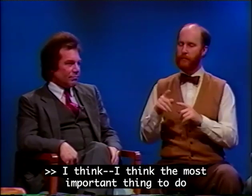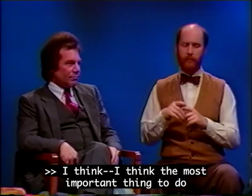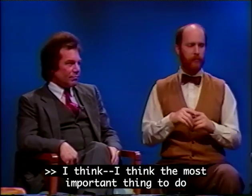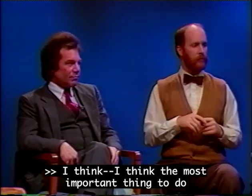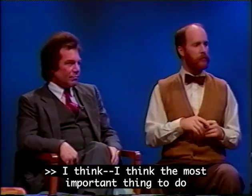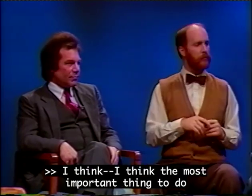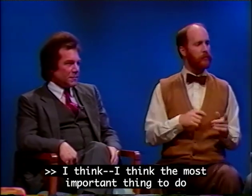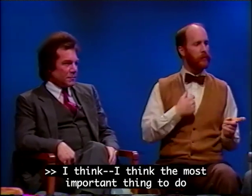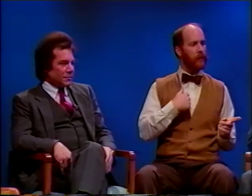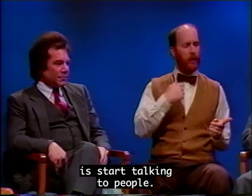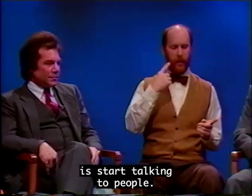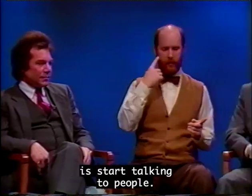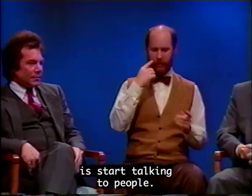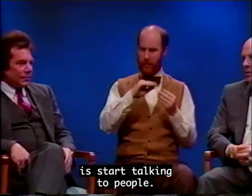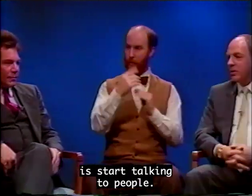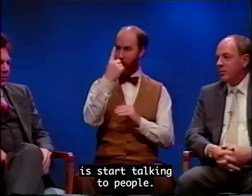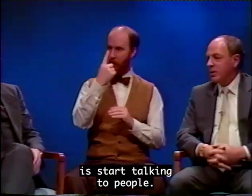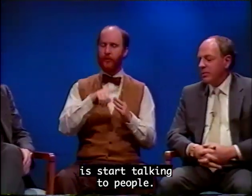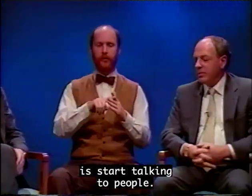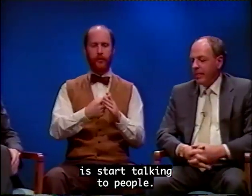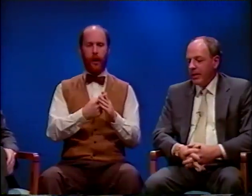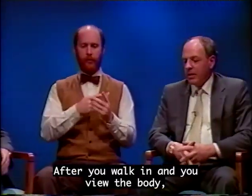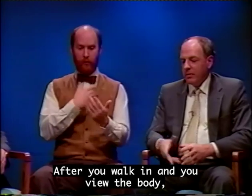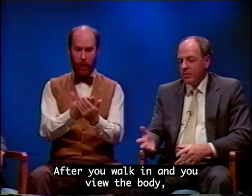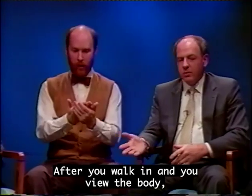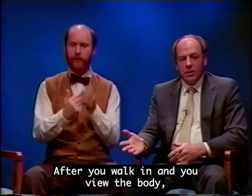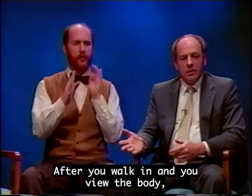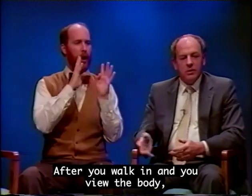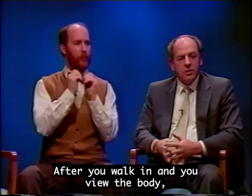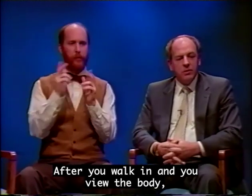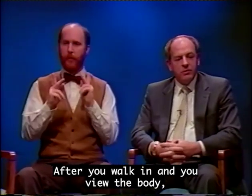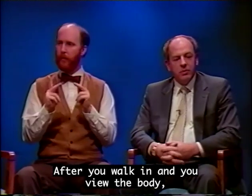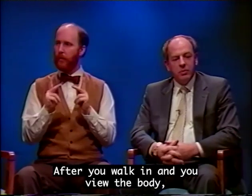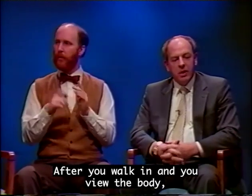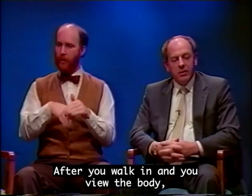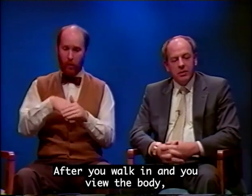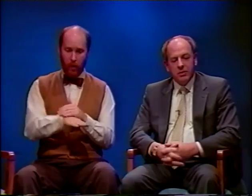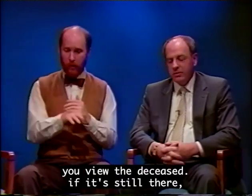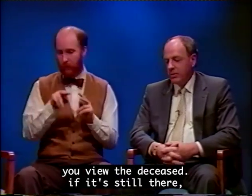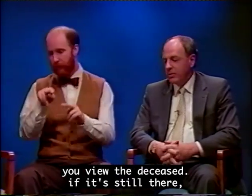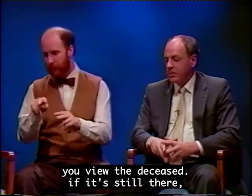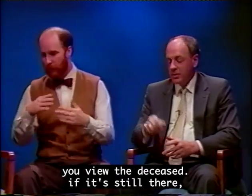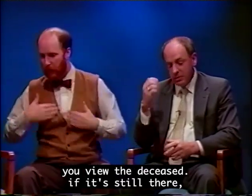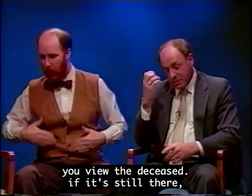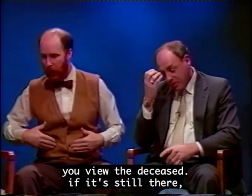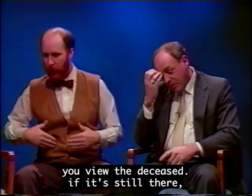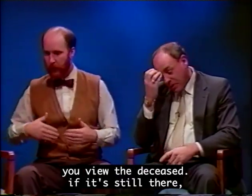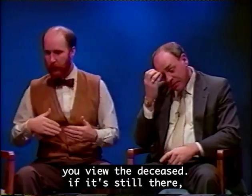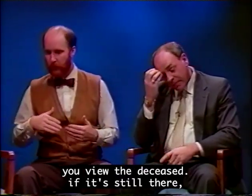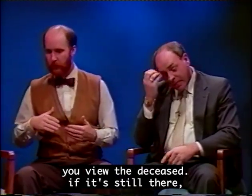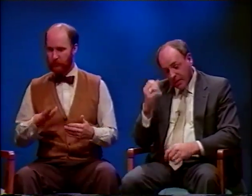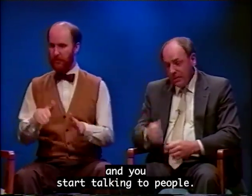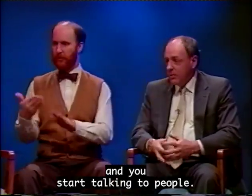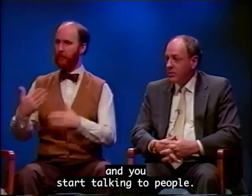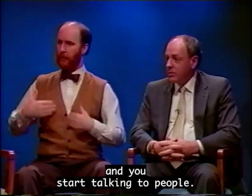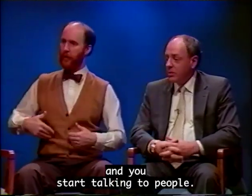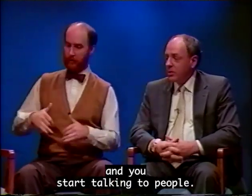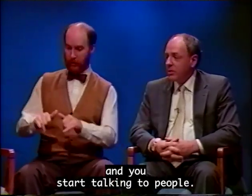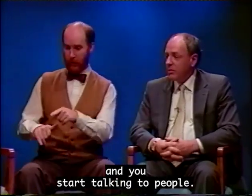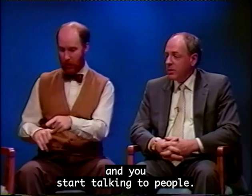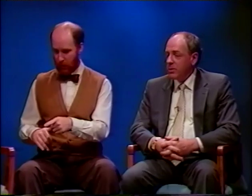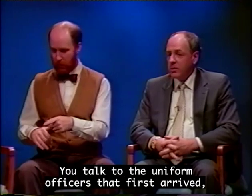I think the most important thing to do is start talking to people. After you walk in and you view the body, you view the deceased if it's still there, then